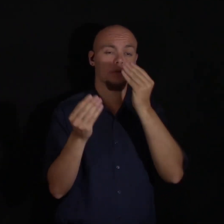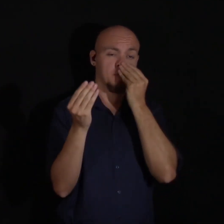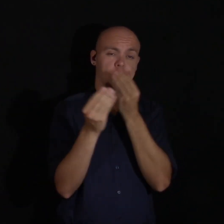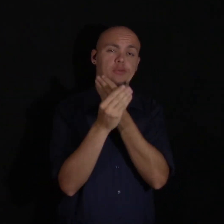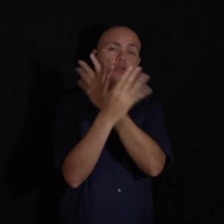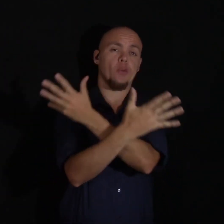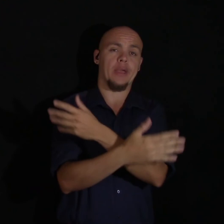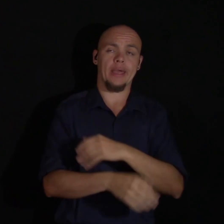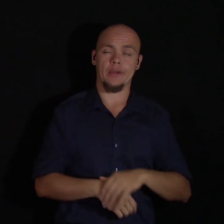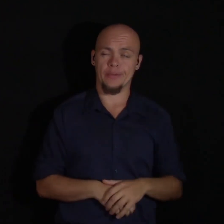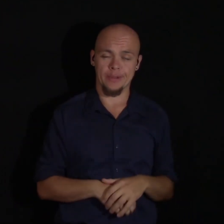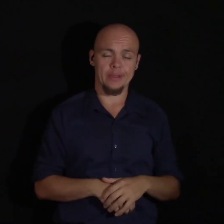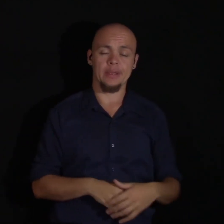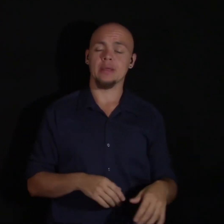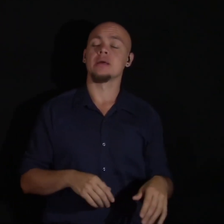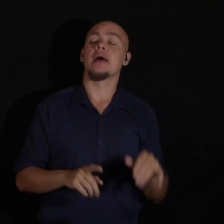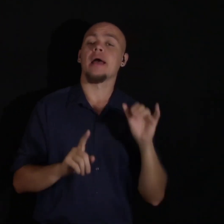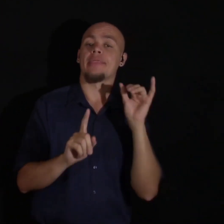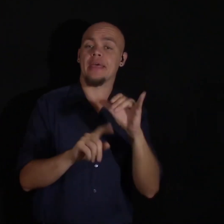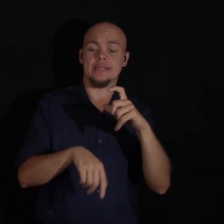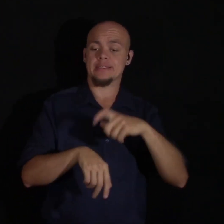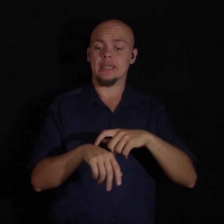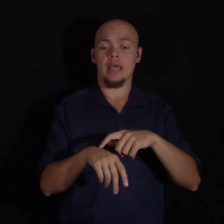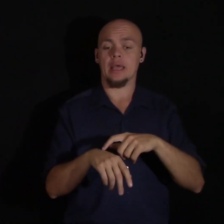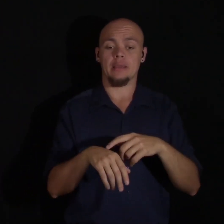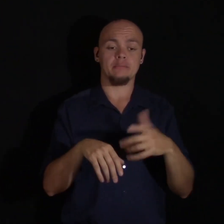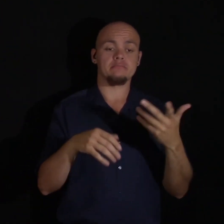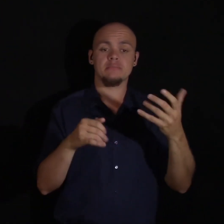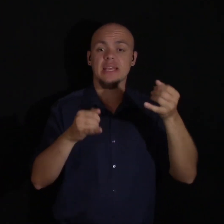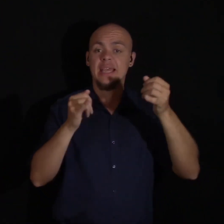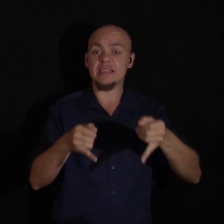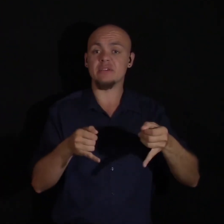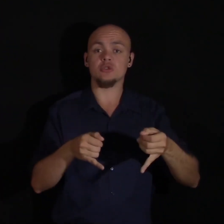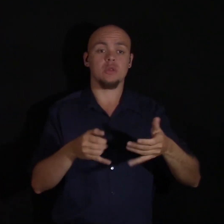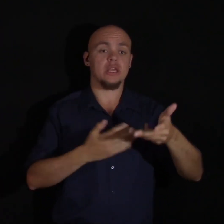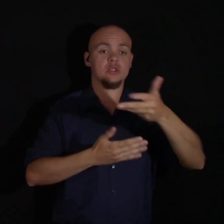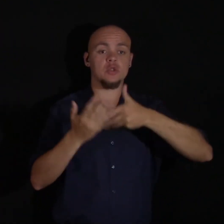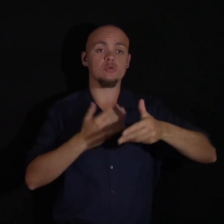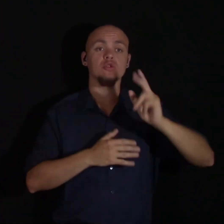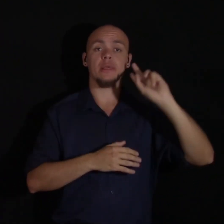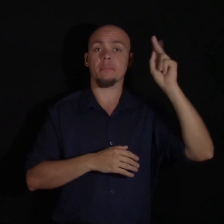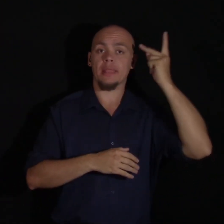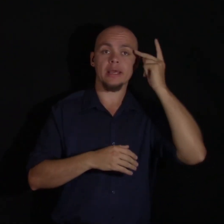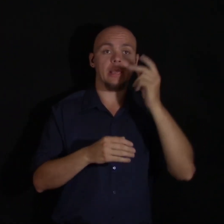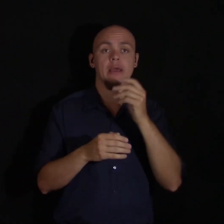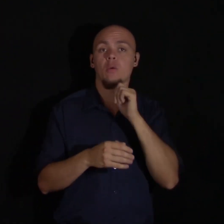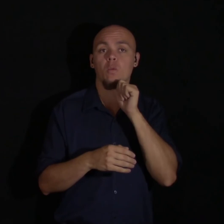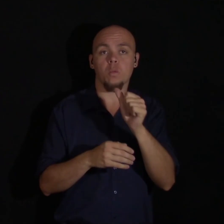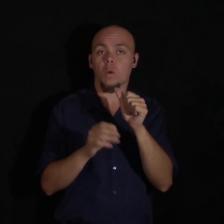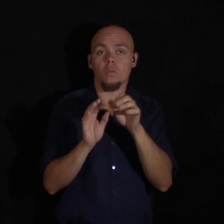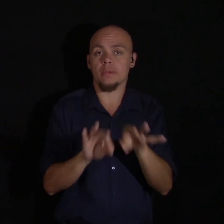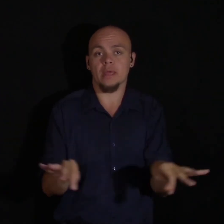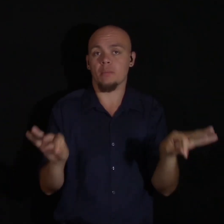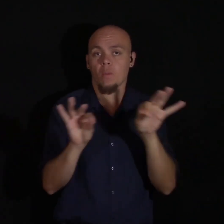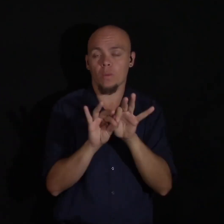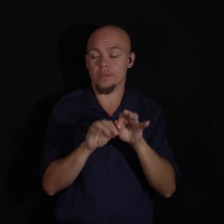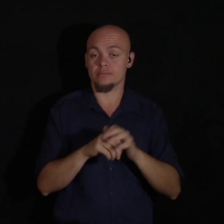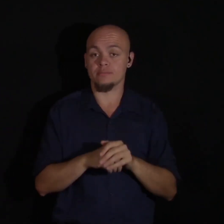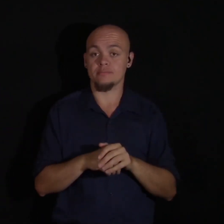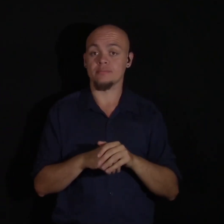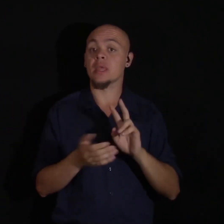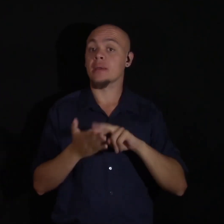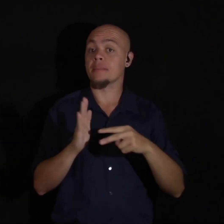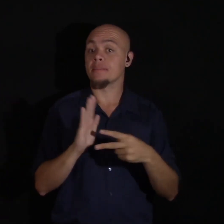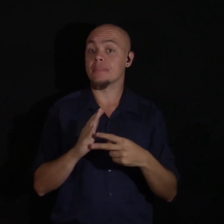won't matter individually, socially, culturally, politically. And therefore, love